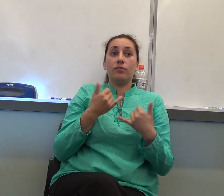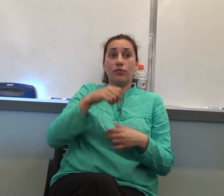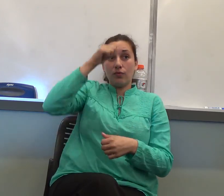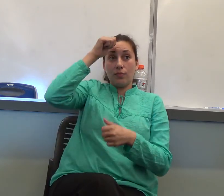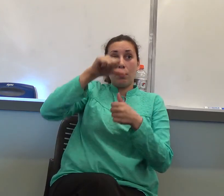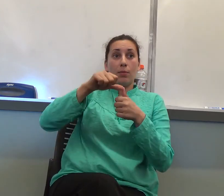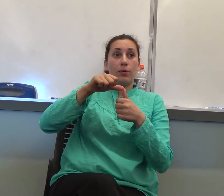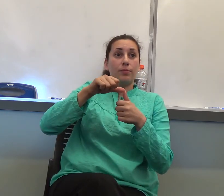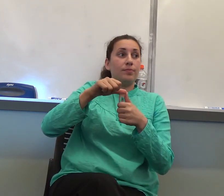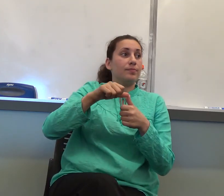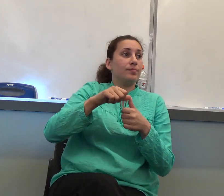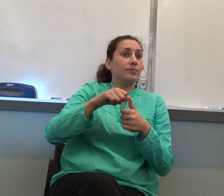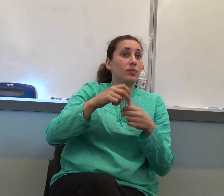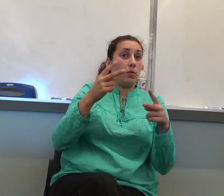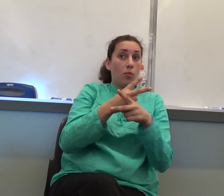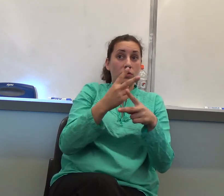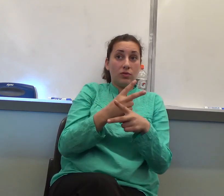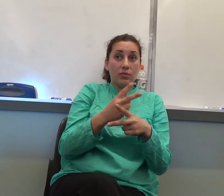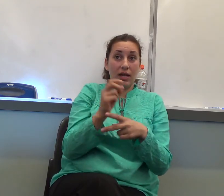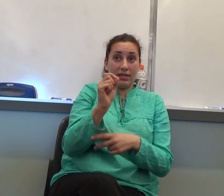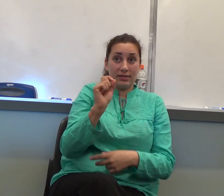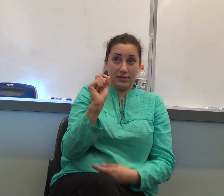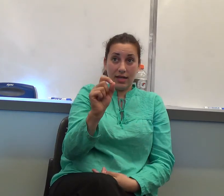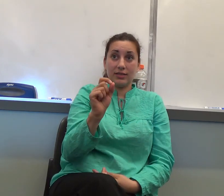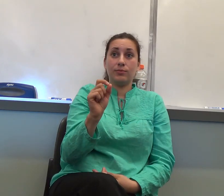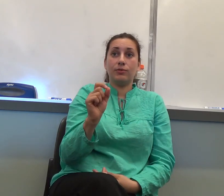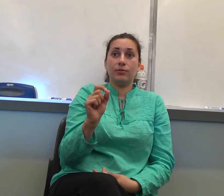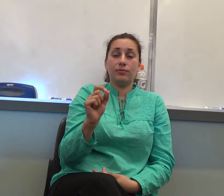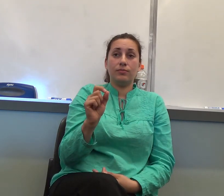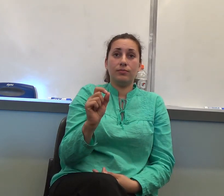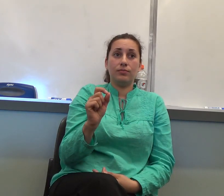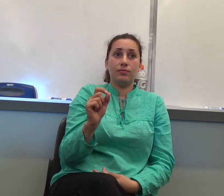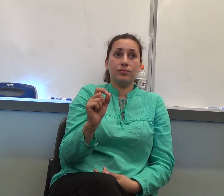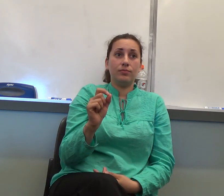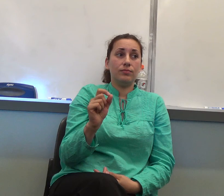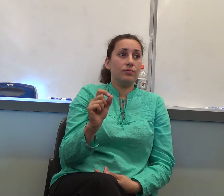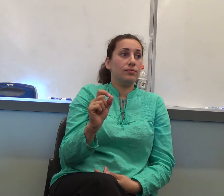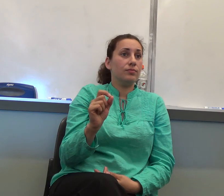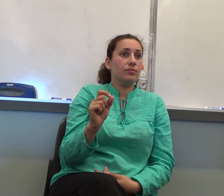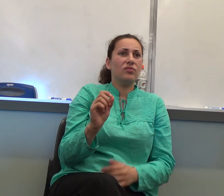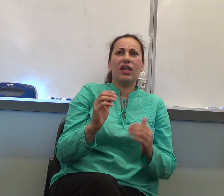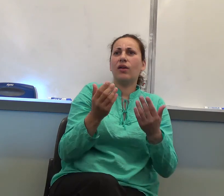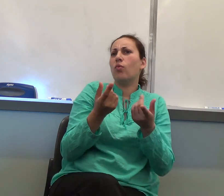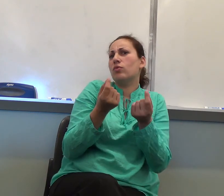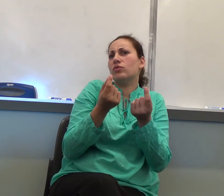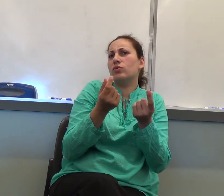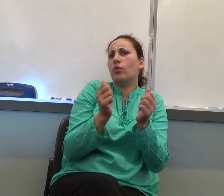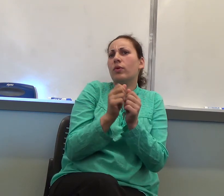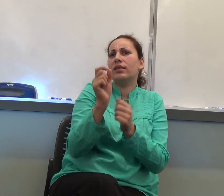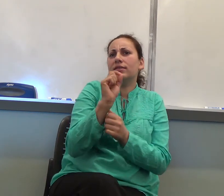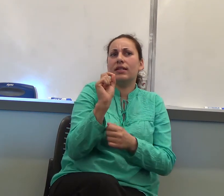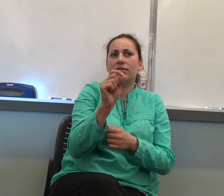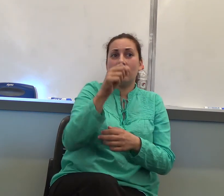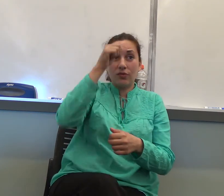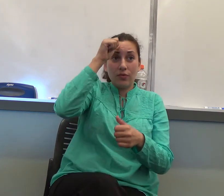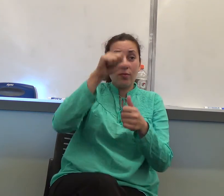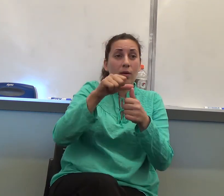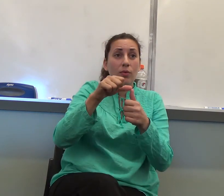with multiplying decimals was a problem basically about what to do with the decimal points. I mean, multiplying decimals